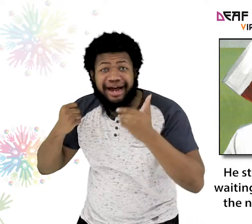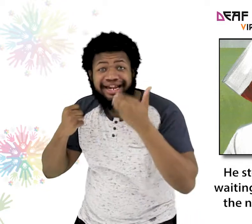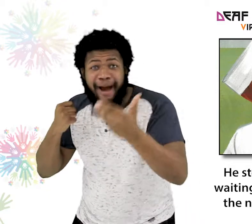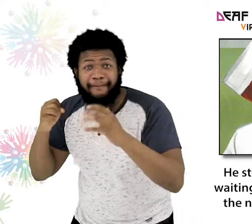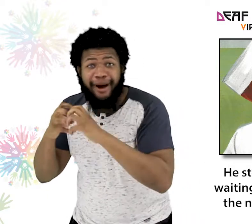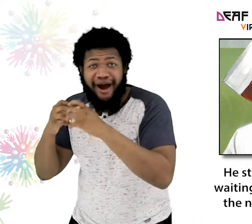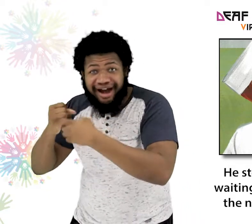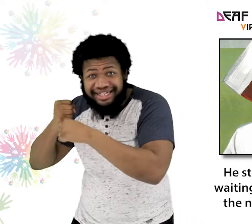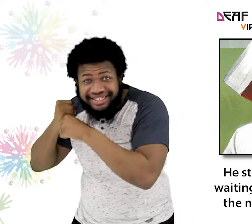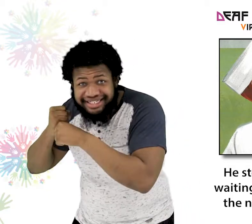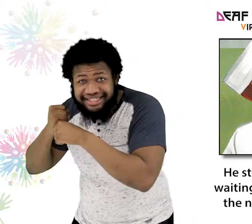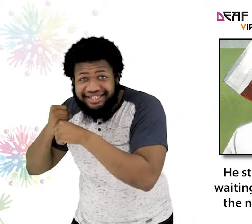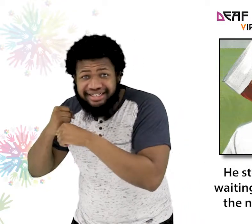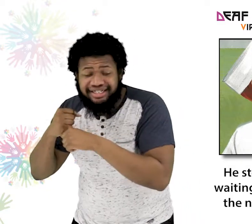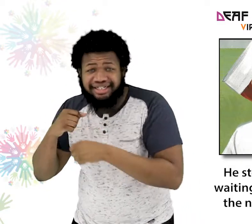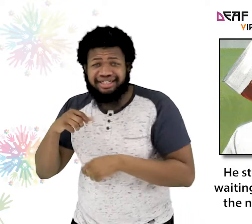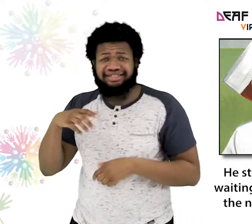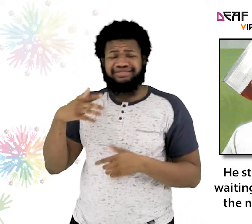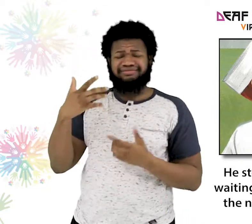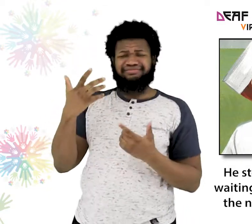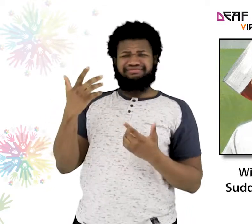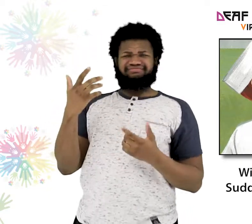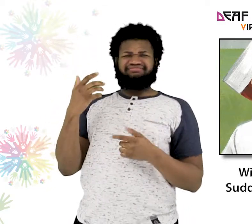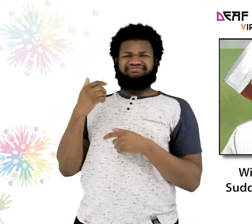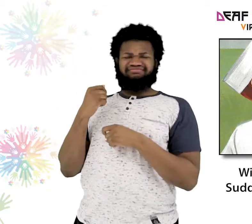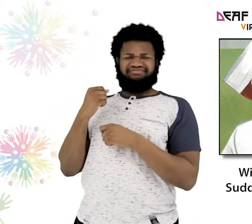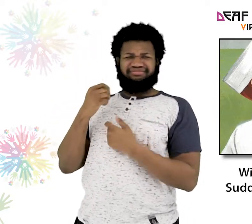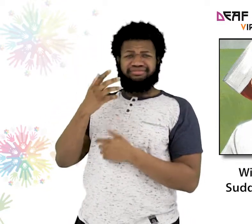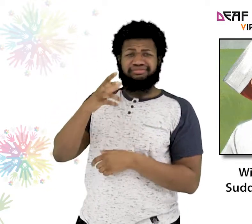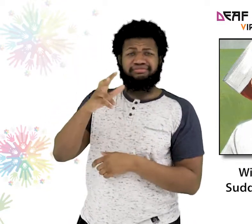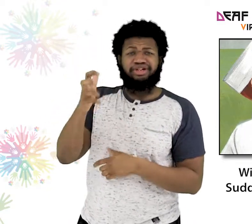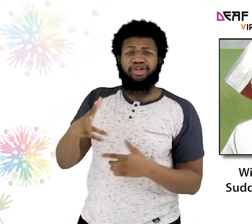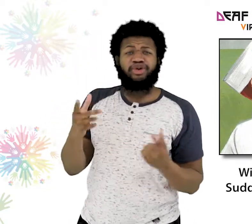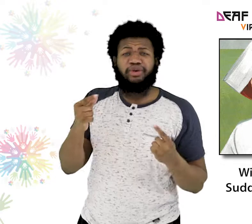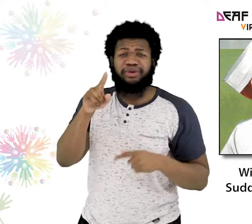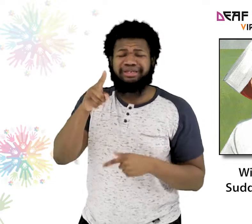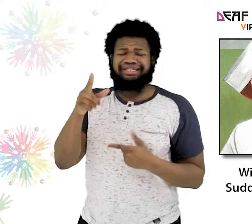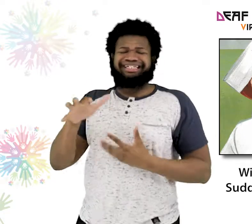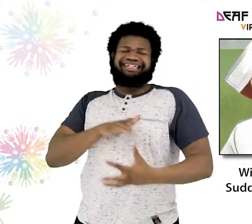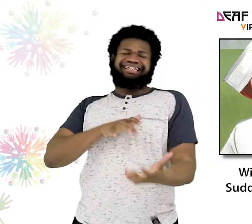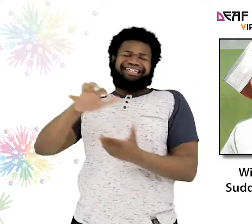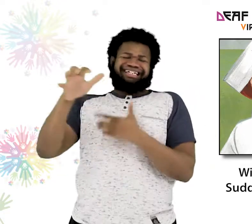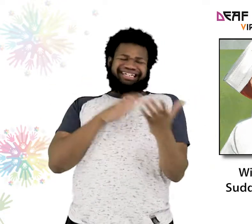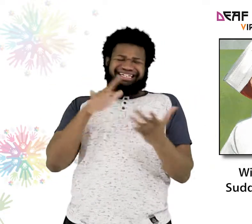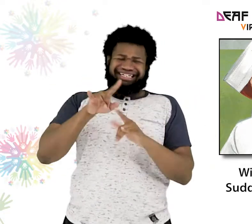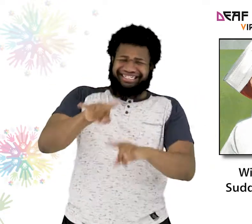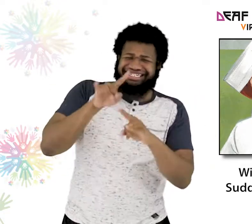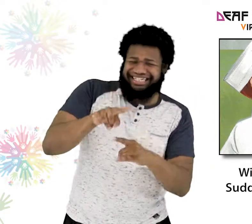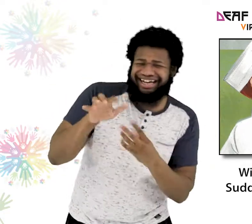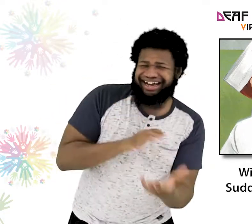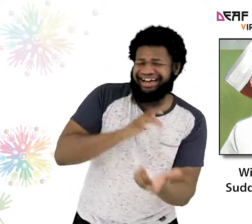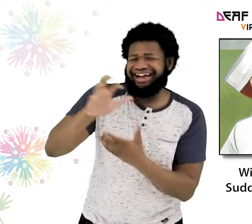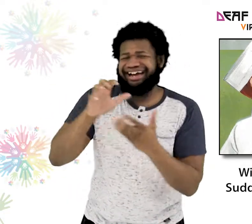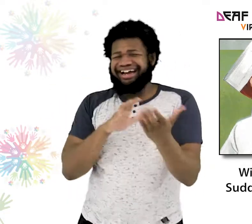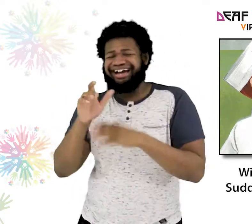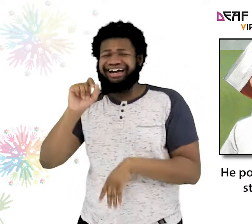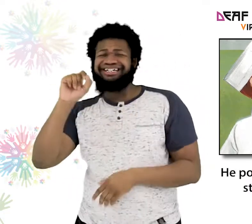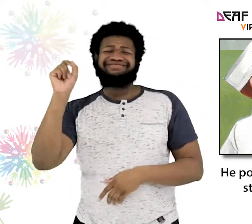next pitch. But the next pitch never came. William was confused. Suddenly, the pitcher burst out laughing. He